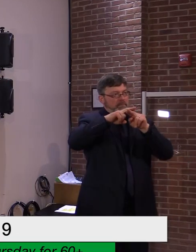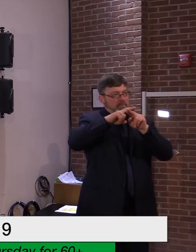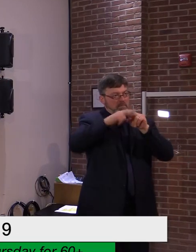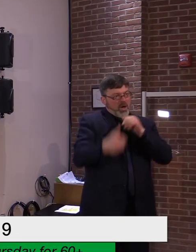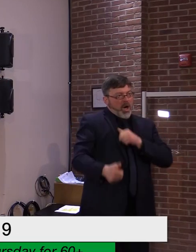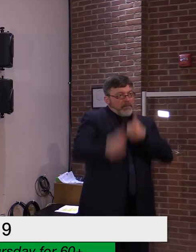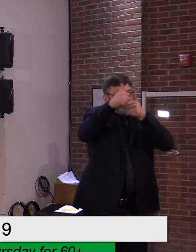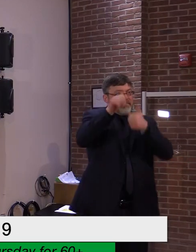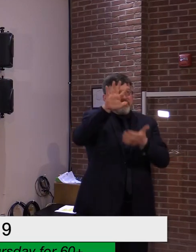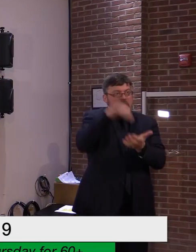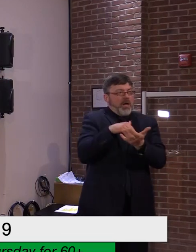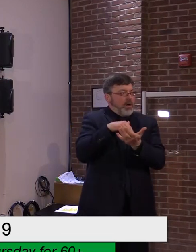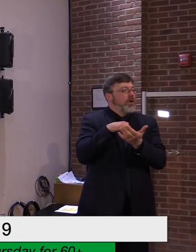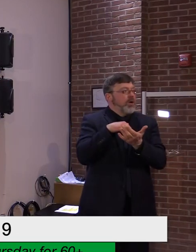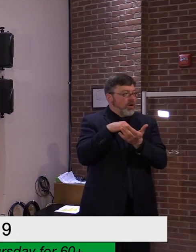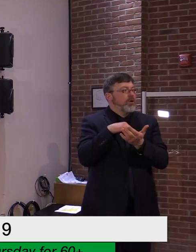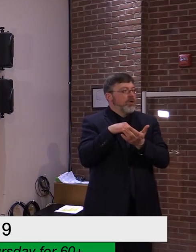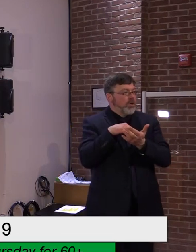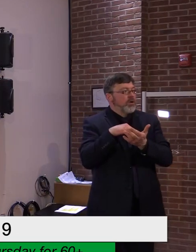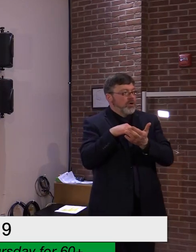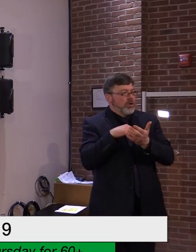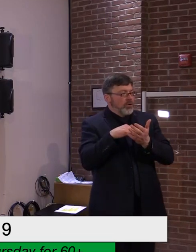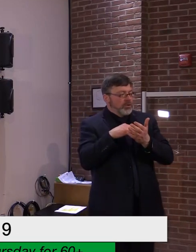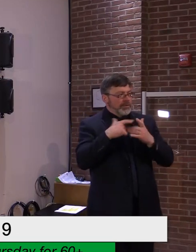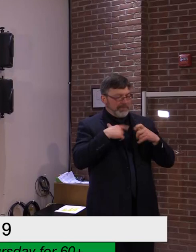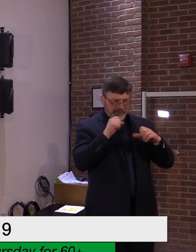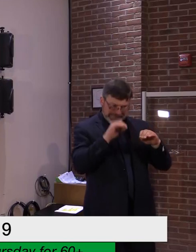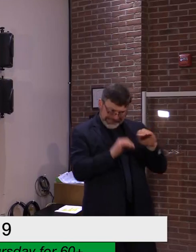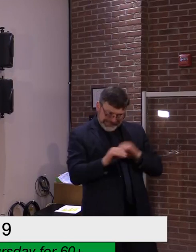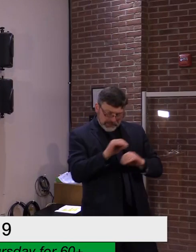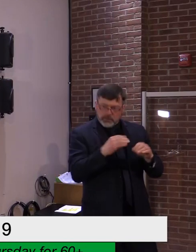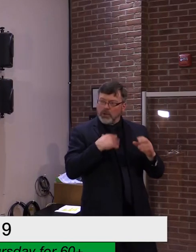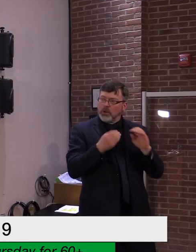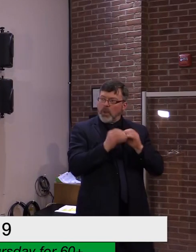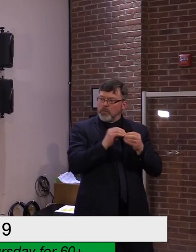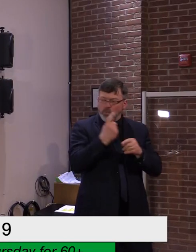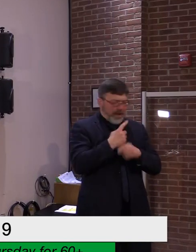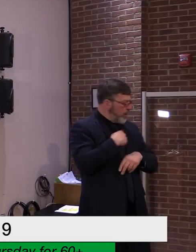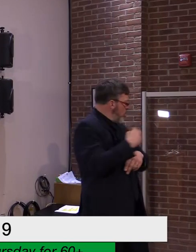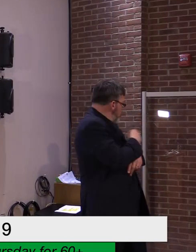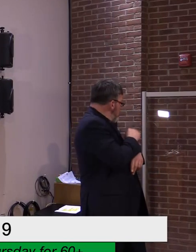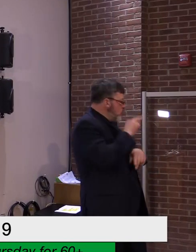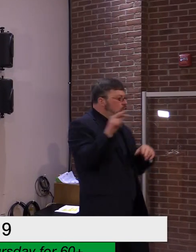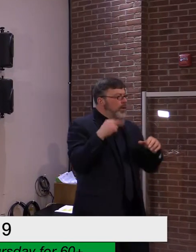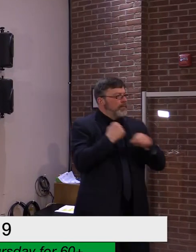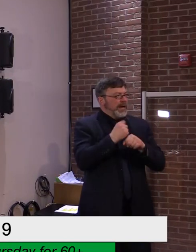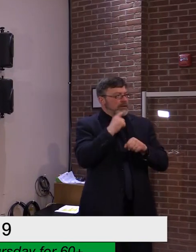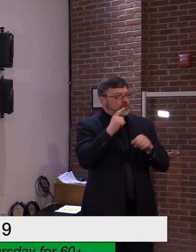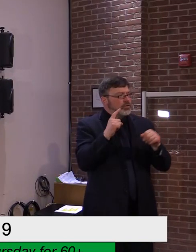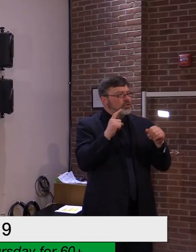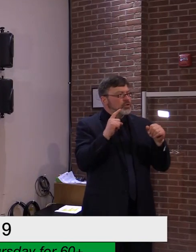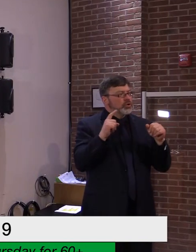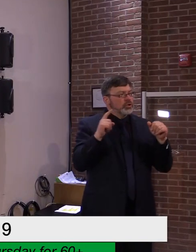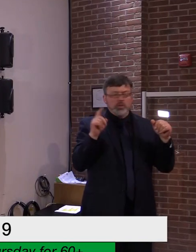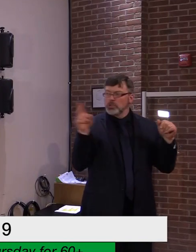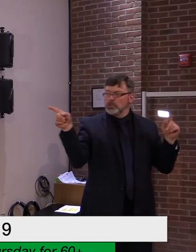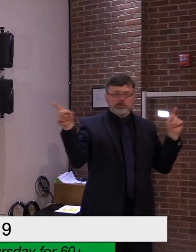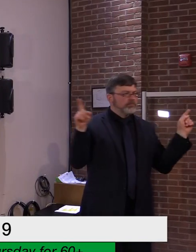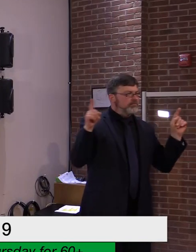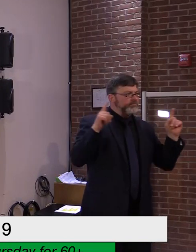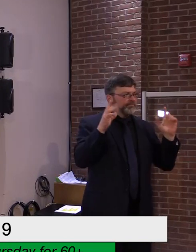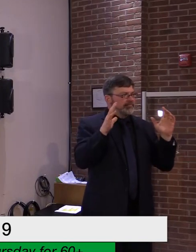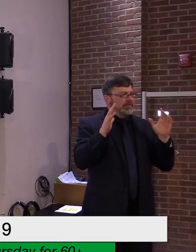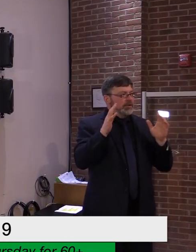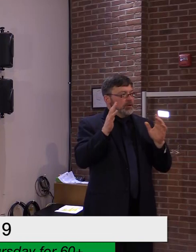believe, if I have my math right, and maybe someone can correct me if I'm wrong, but I think that means we'll be at like